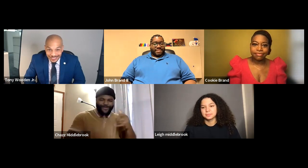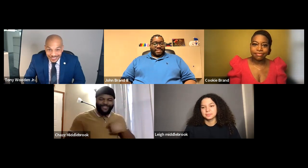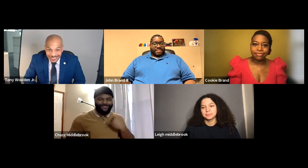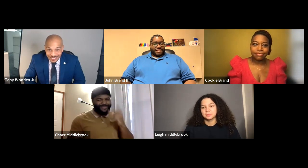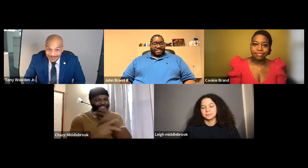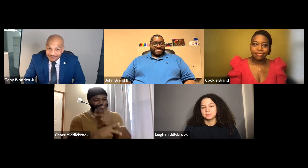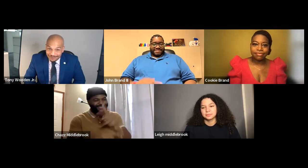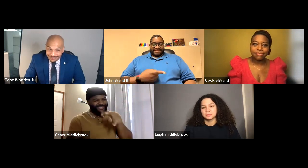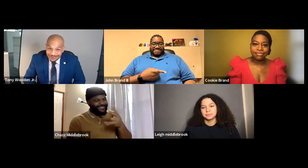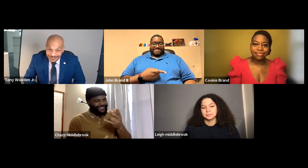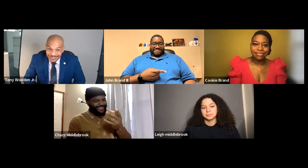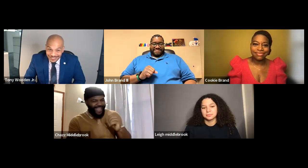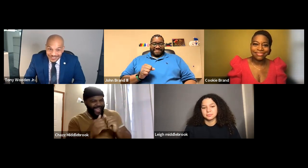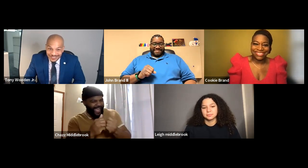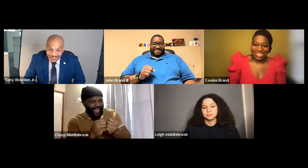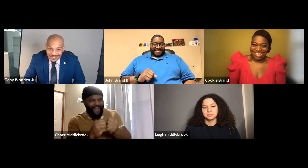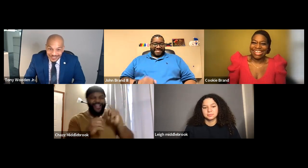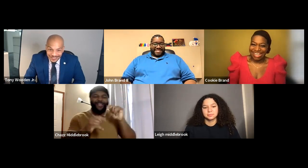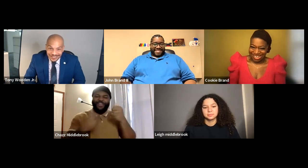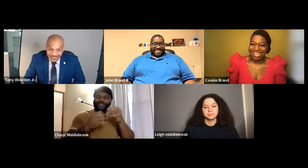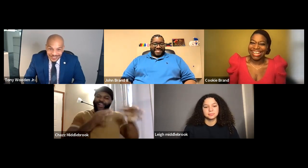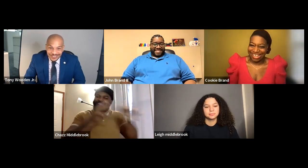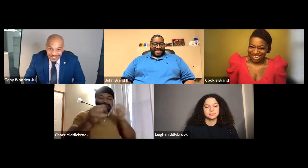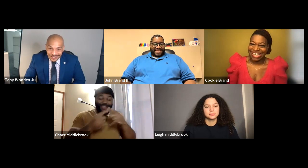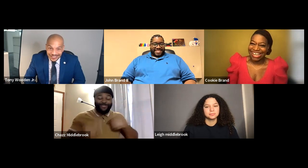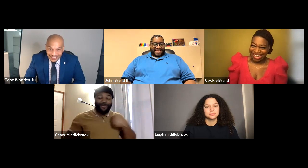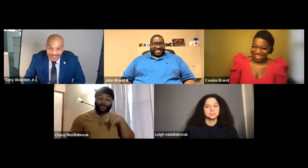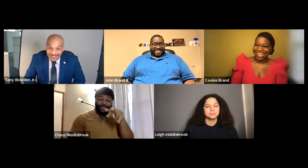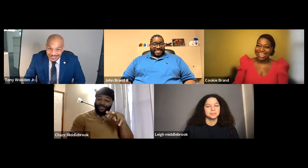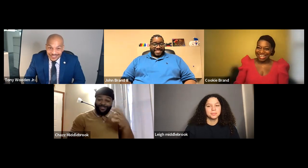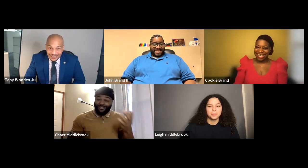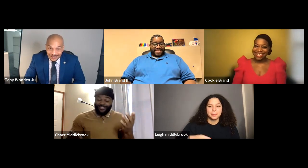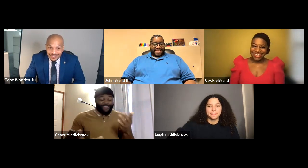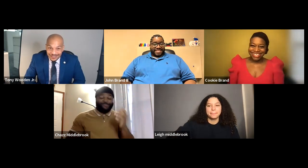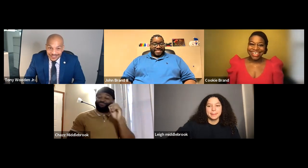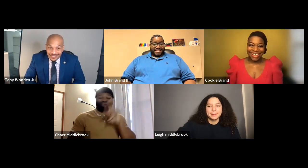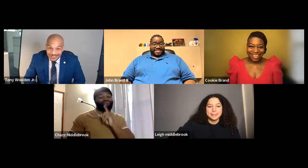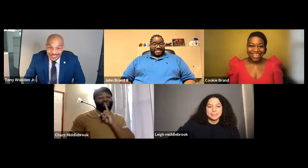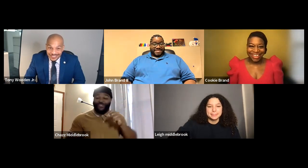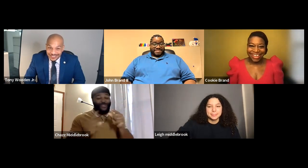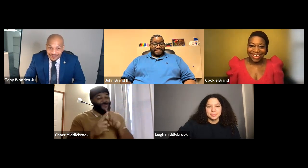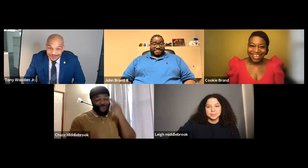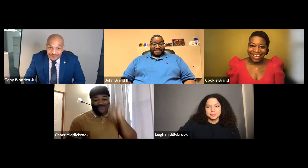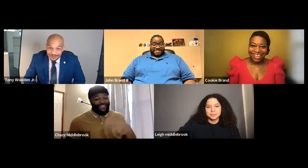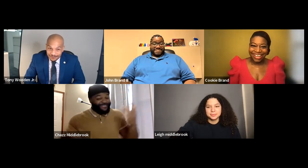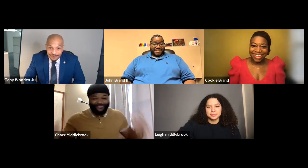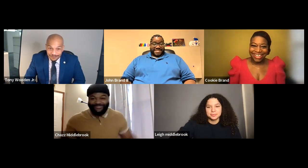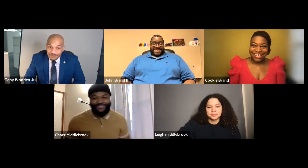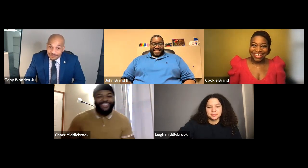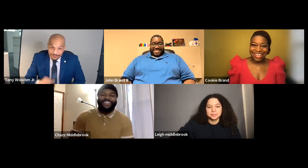Yeah, just out of the blue, sometimes you'll meet somebody, you'll be like, oh yeah, we're related. And I'll be like, what? It's so